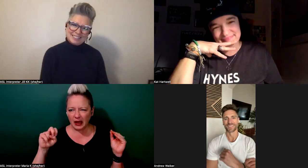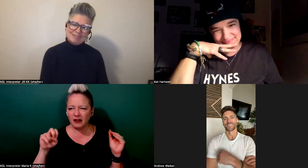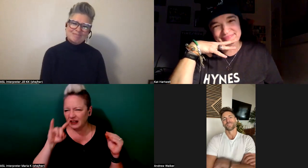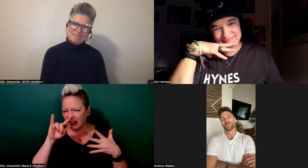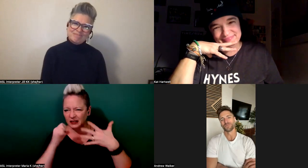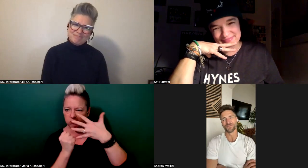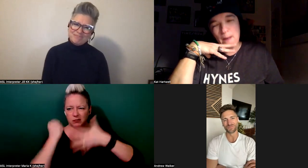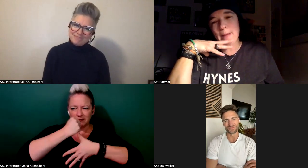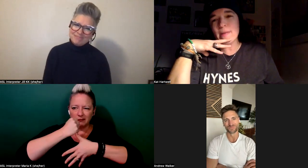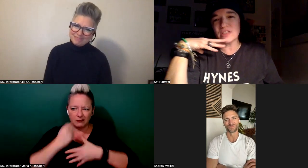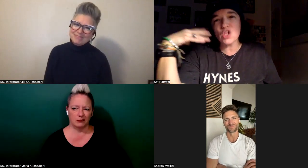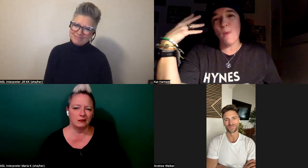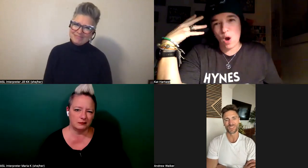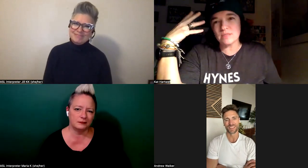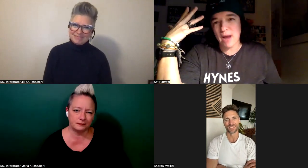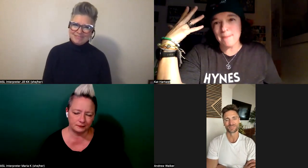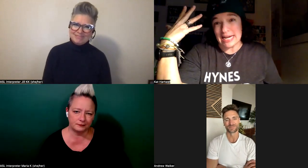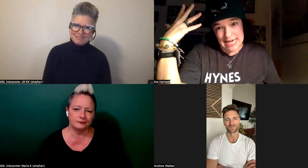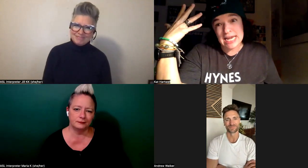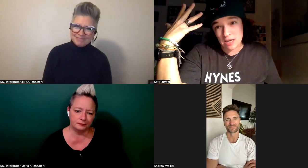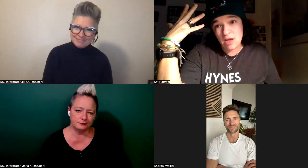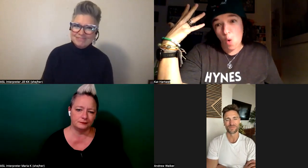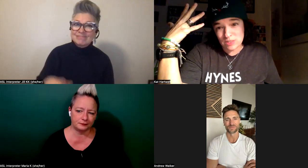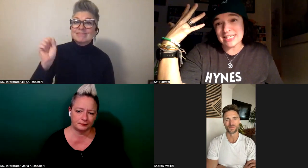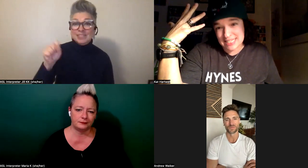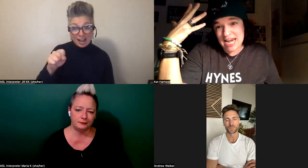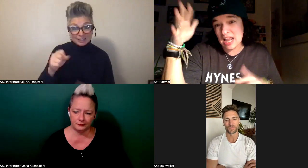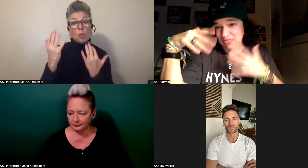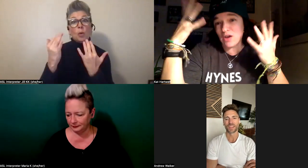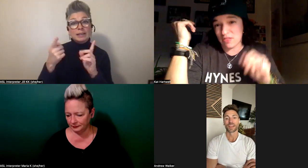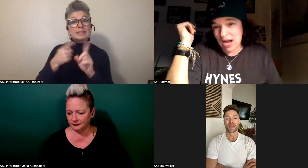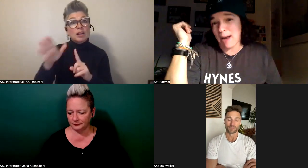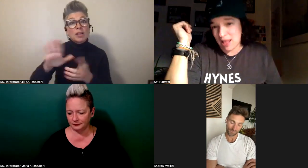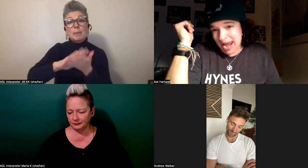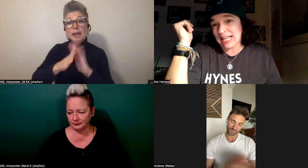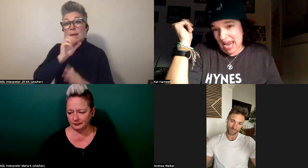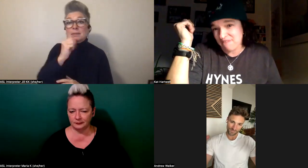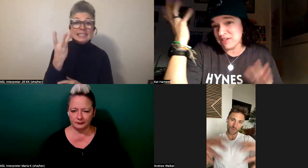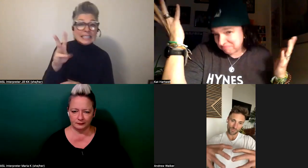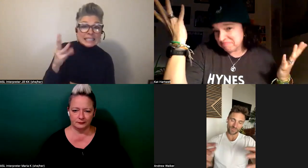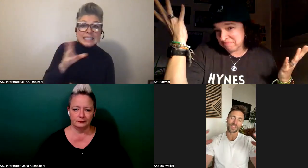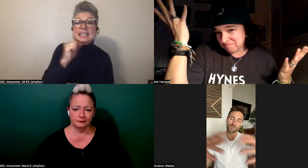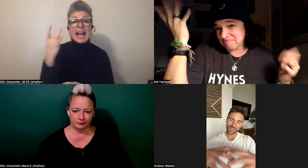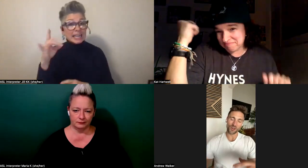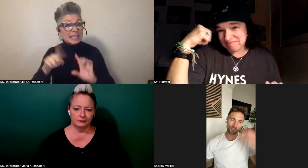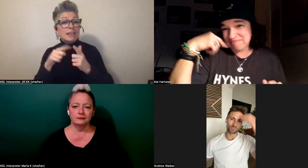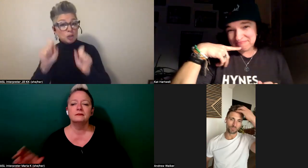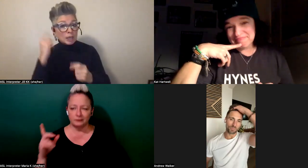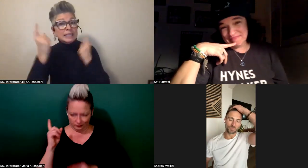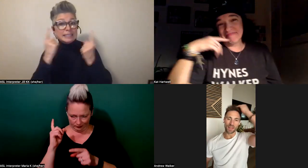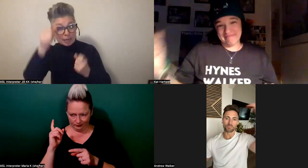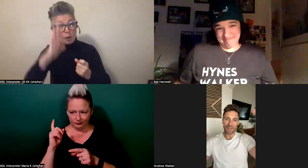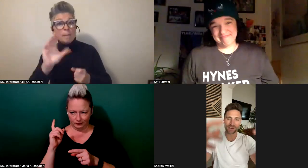priority. Maybe until you're born, become 18 or 15, then you can think about a man cave. Then we can